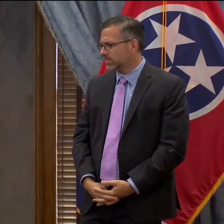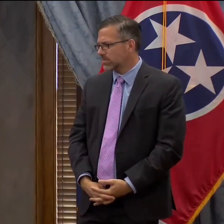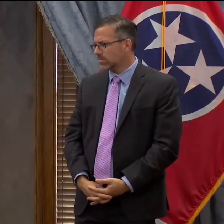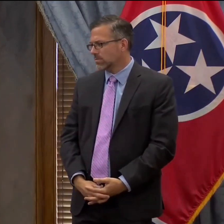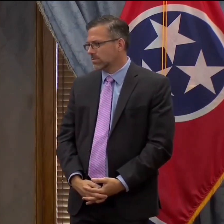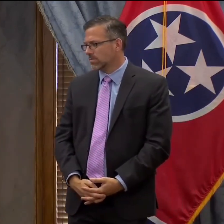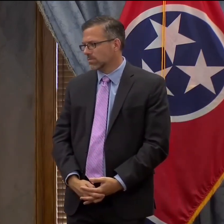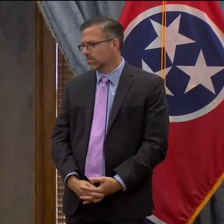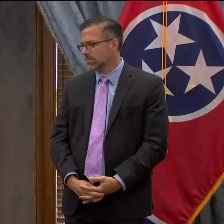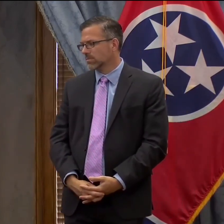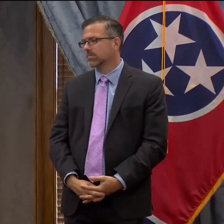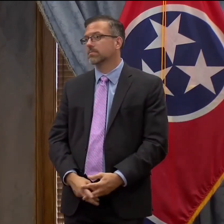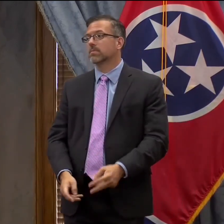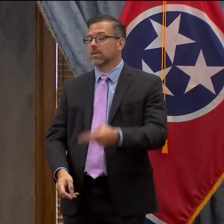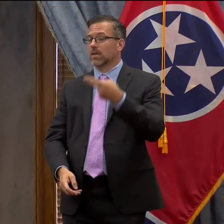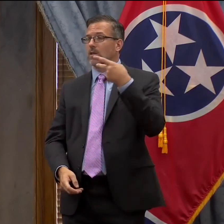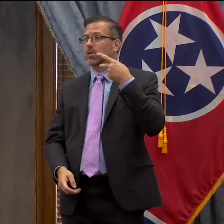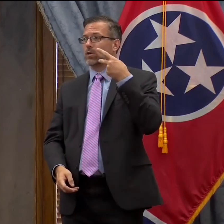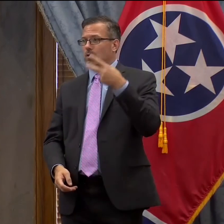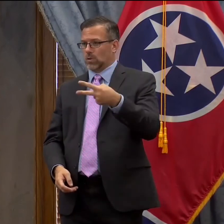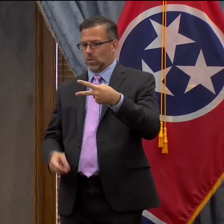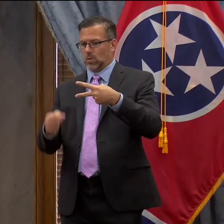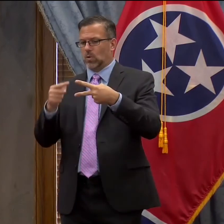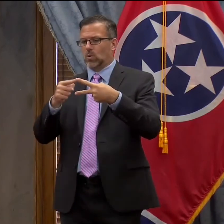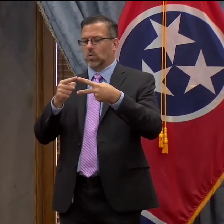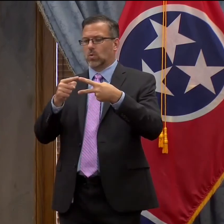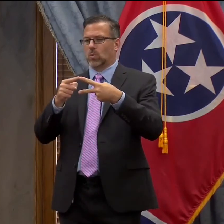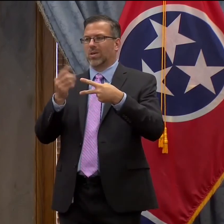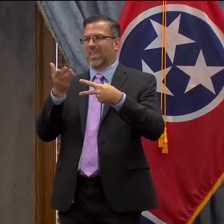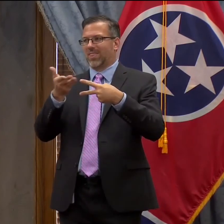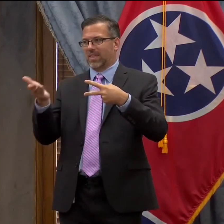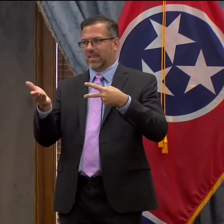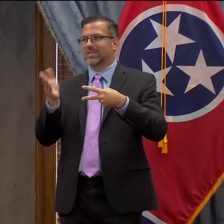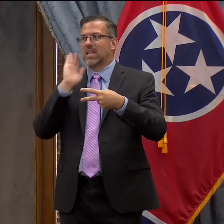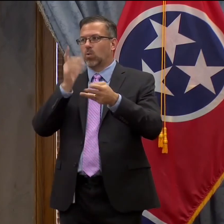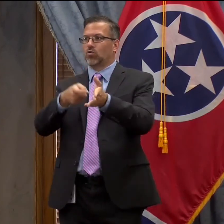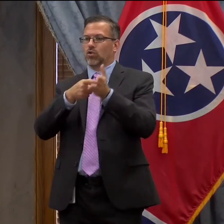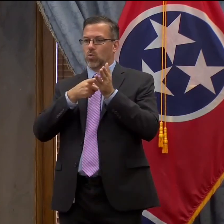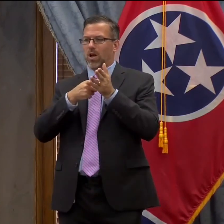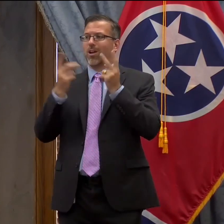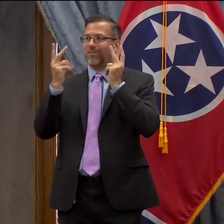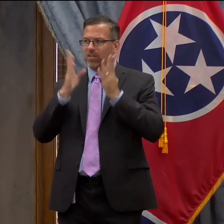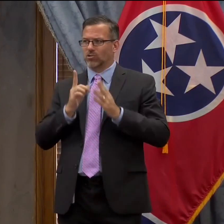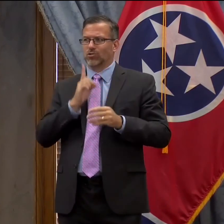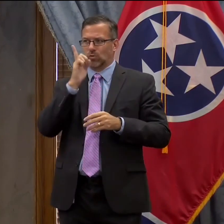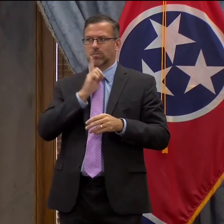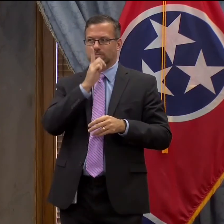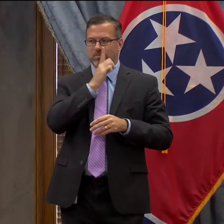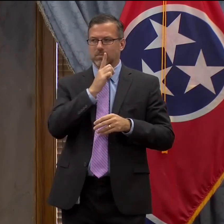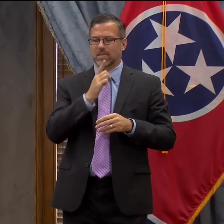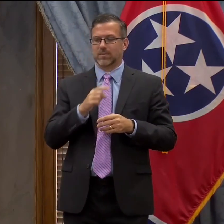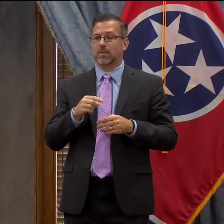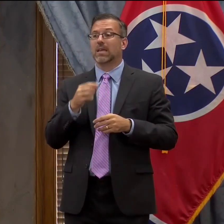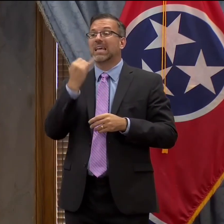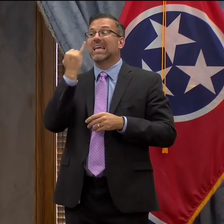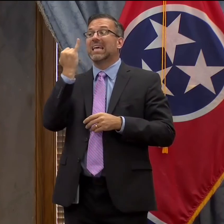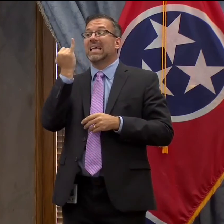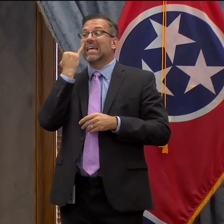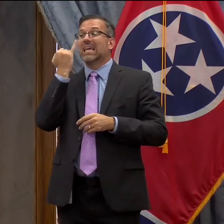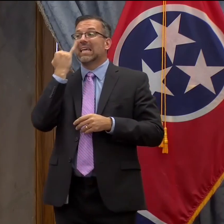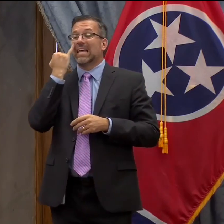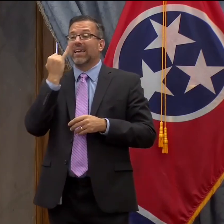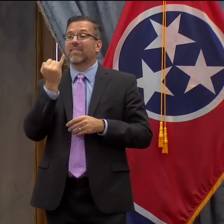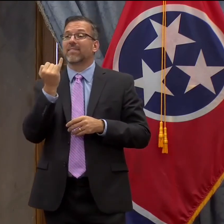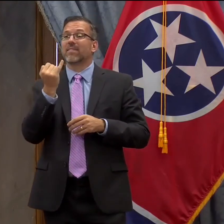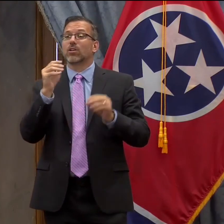There are actually two circumstances that would require testing of visitors. in the 14-day category for